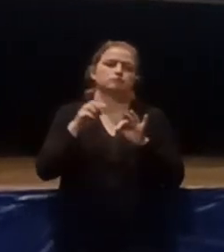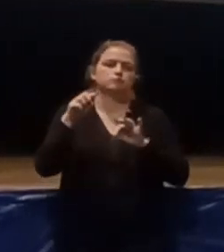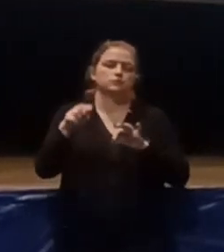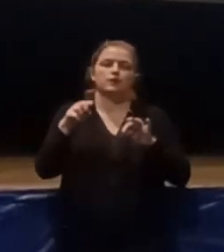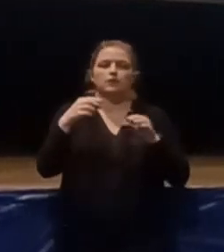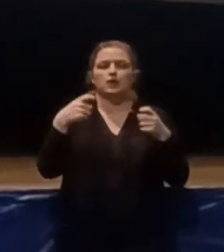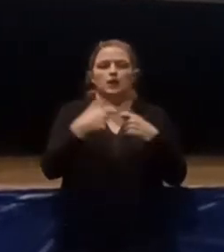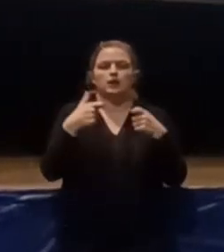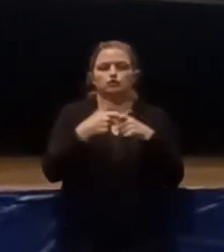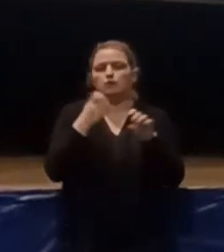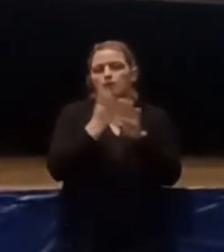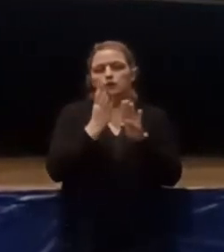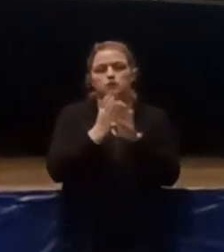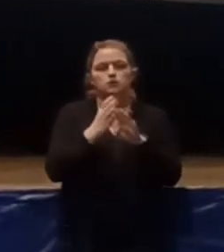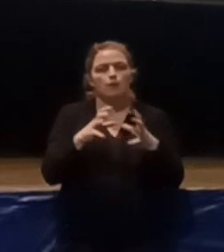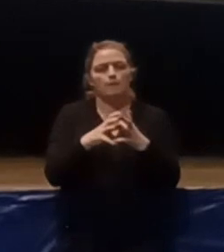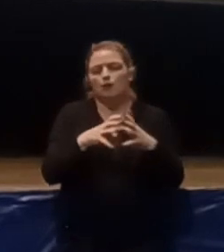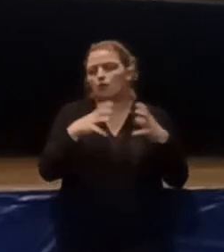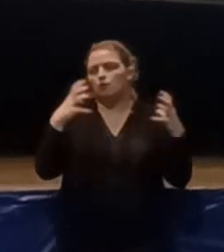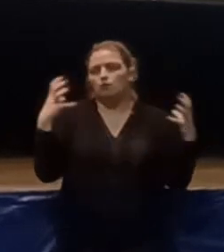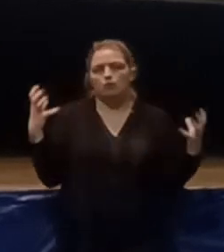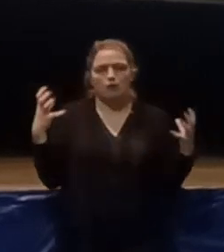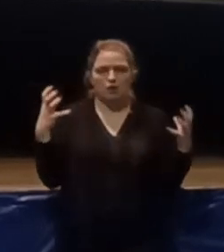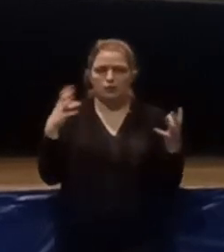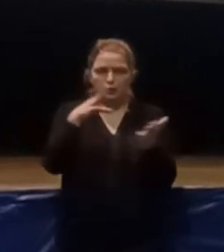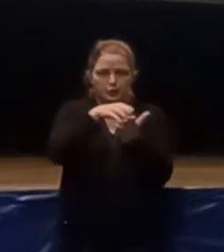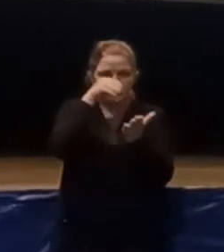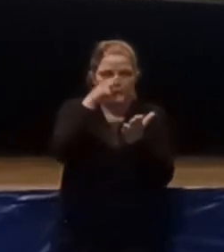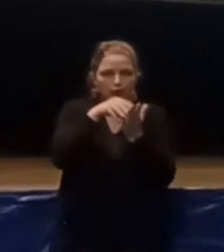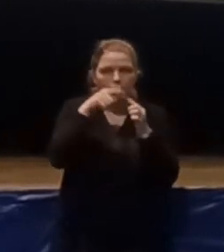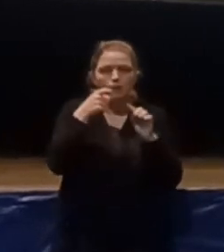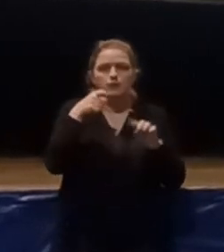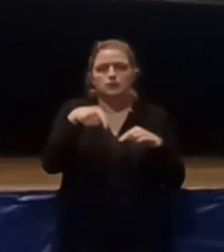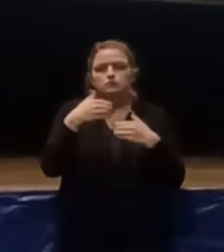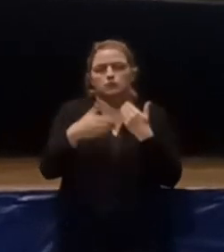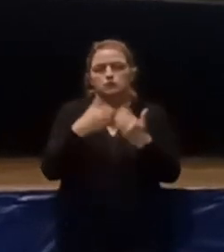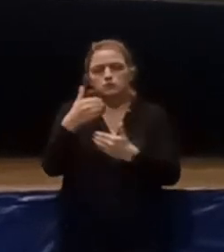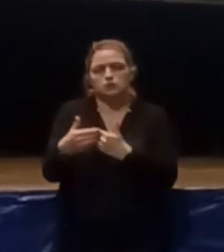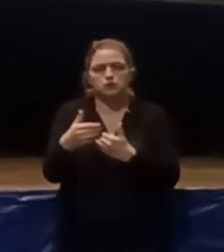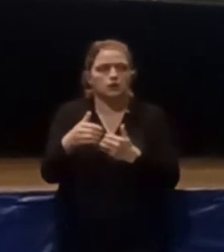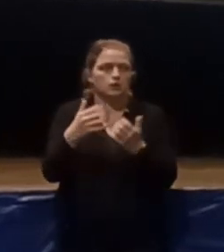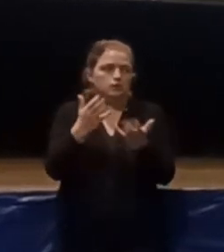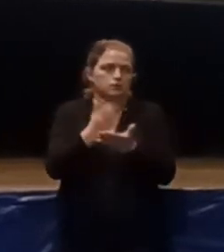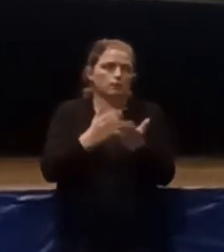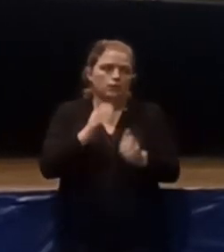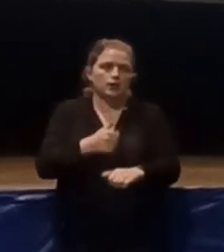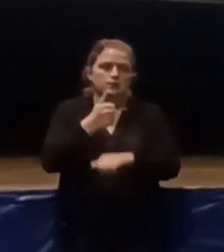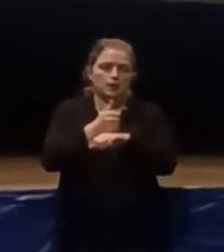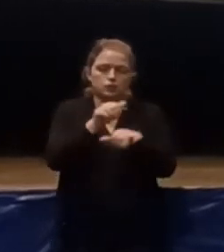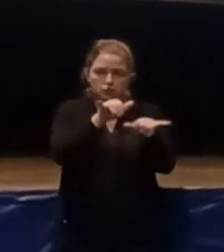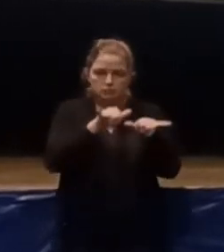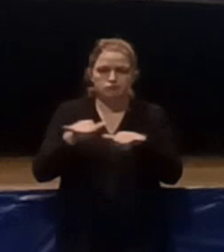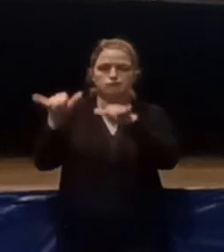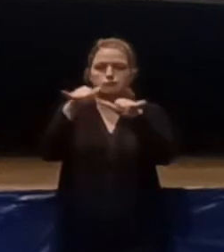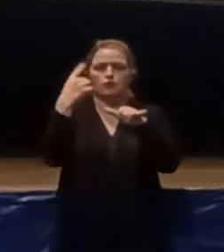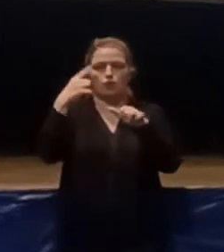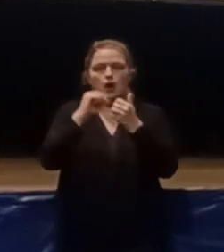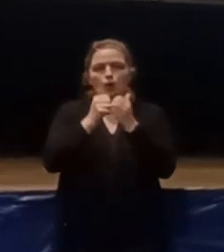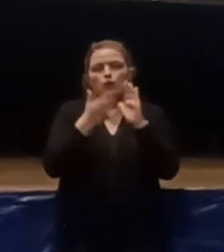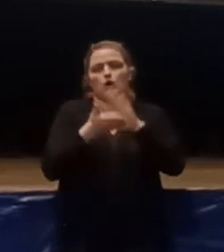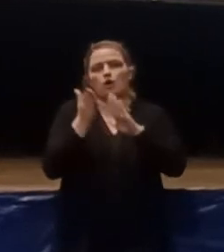bus. There's going to be a lot that we're going to learn and a lot that we can then establish as norms for how we operate